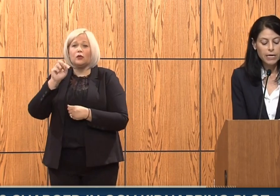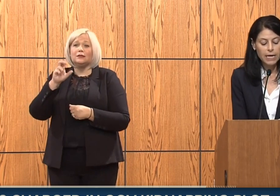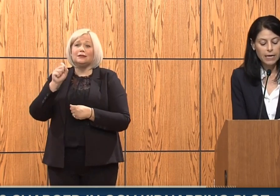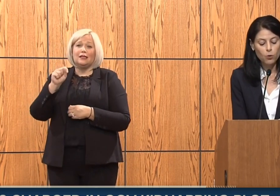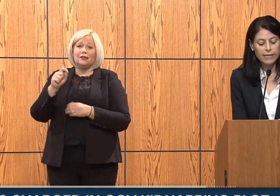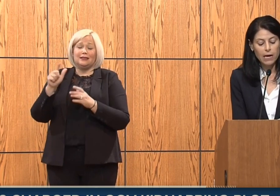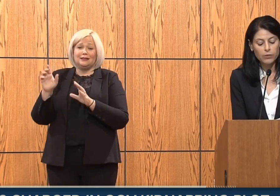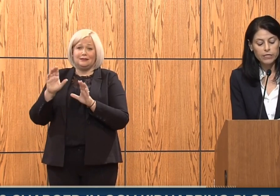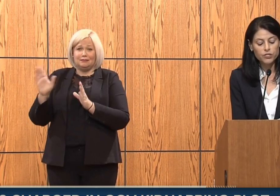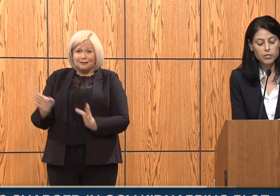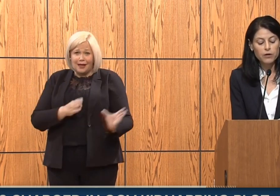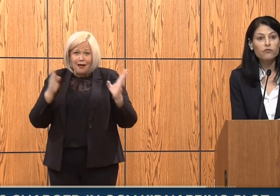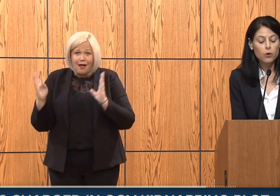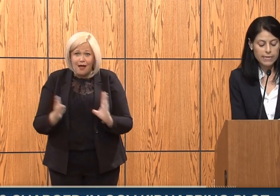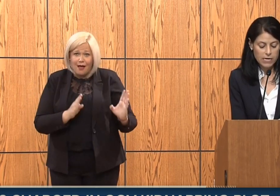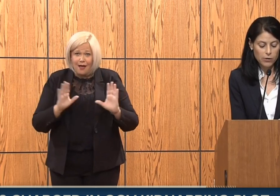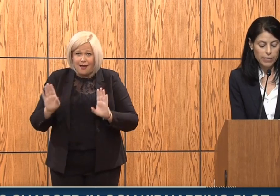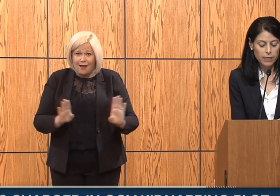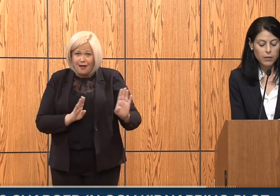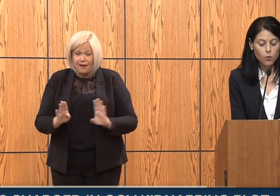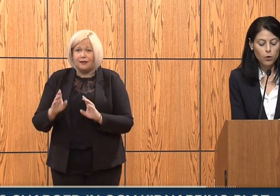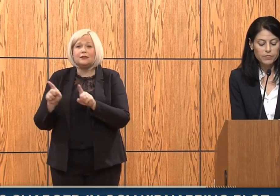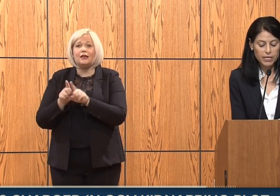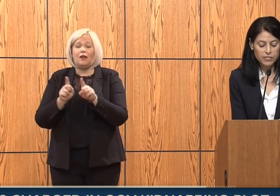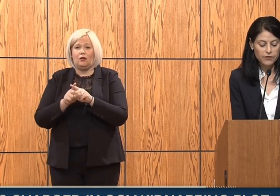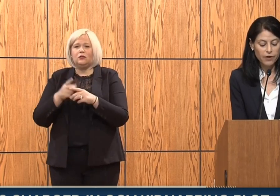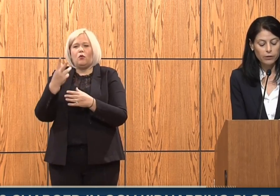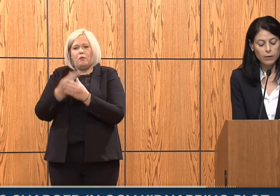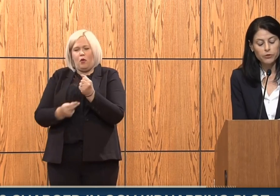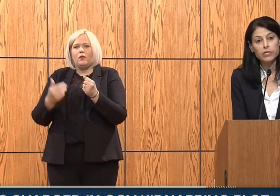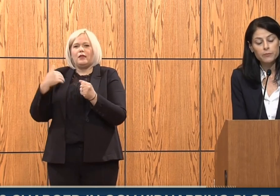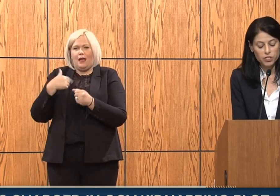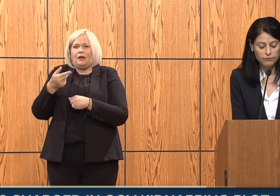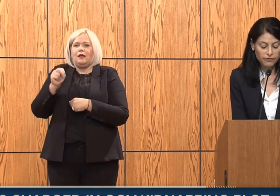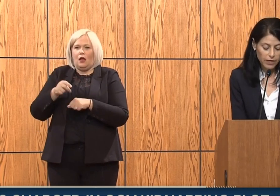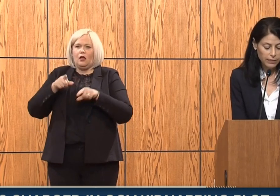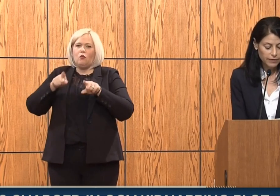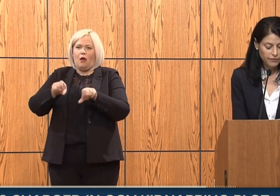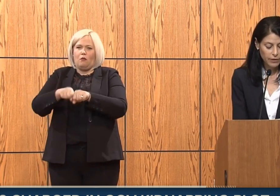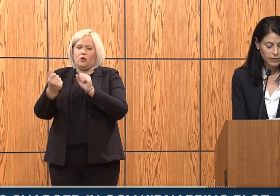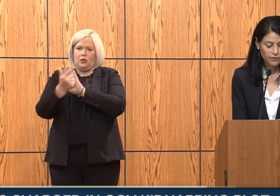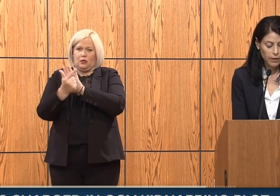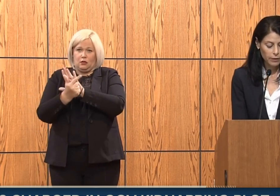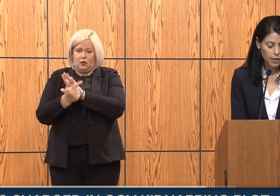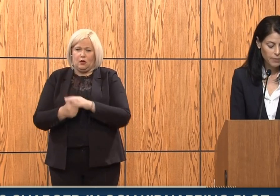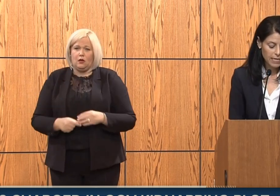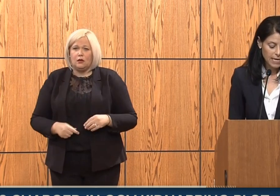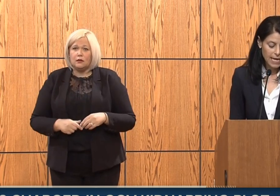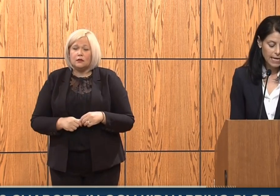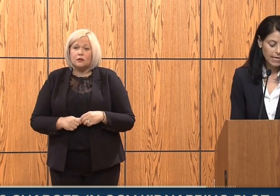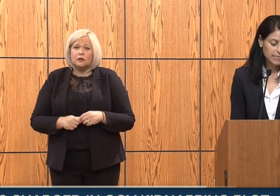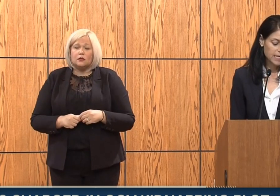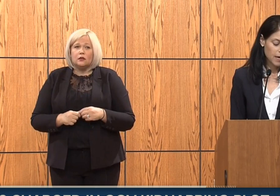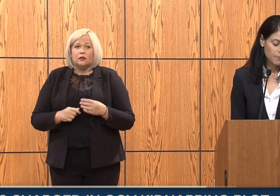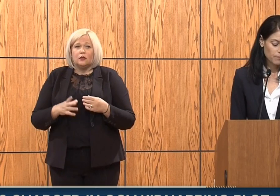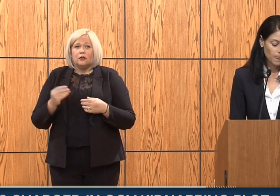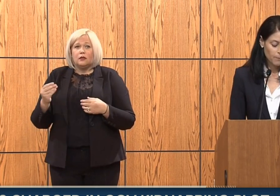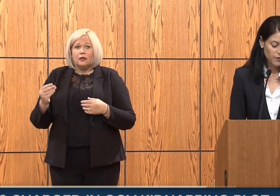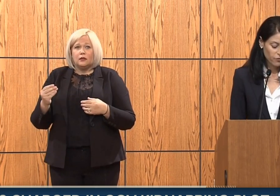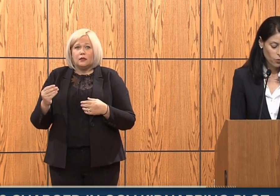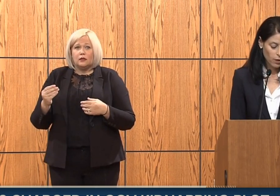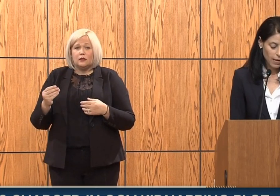terrorist acts, and 1 count each for carrying or possessing a firearm during the commission of a felony, felony firearm.